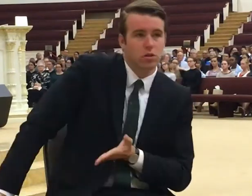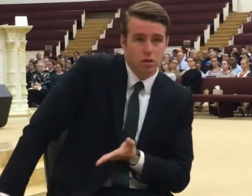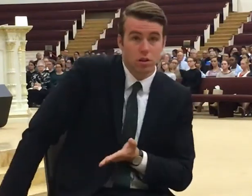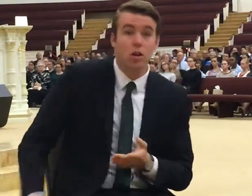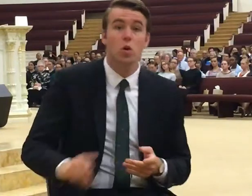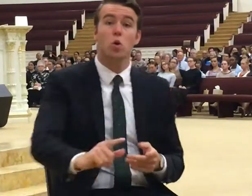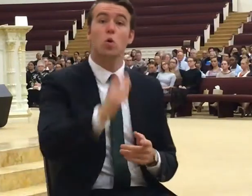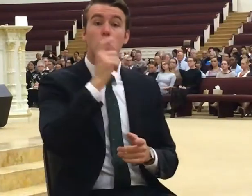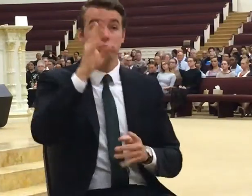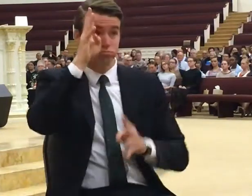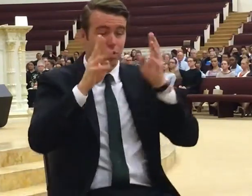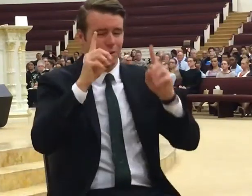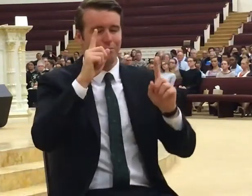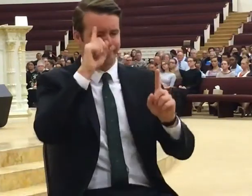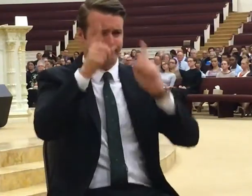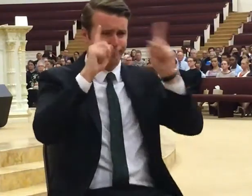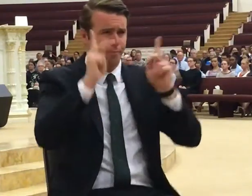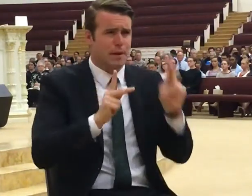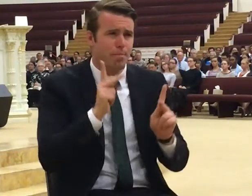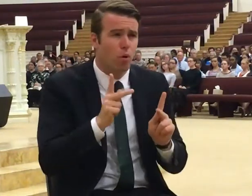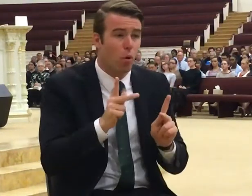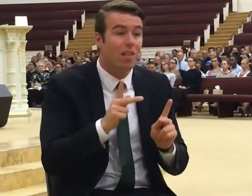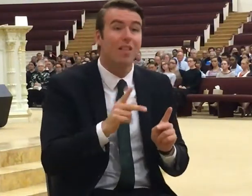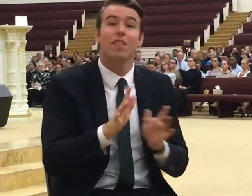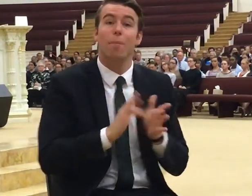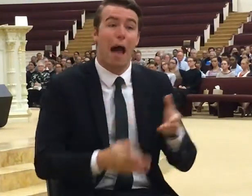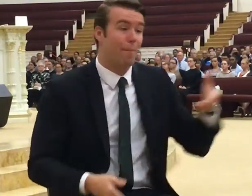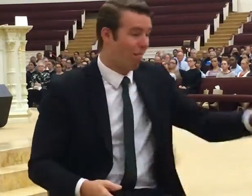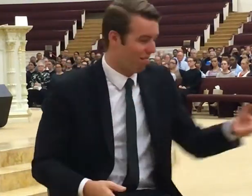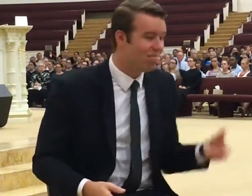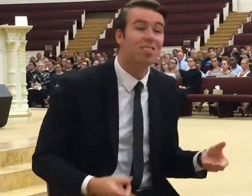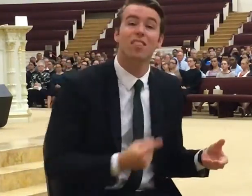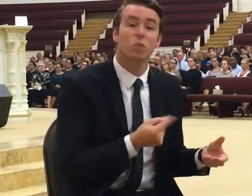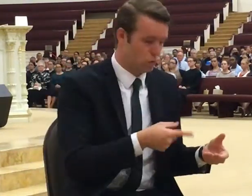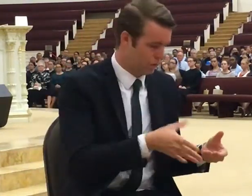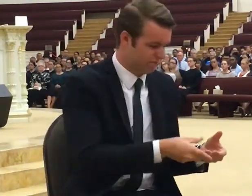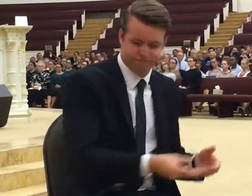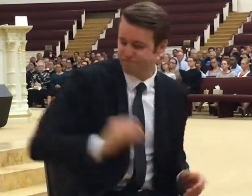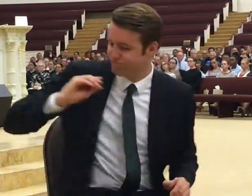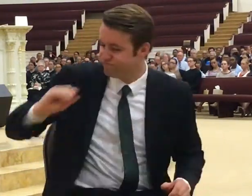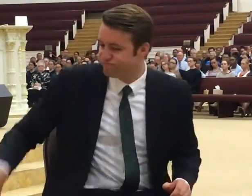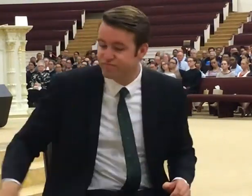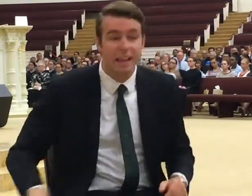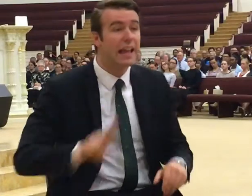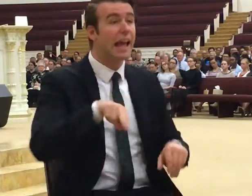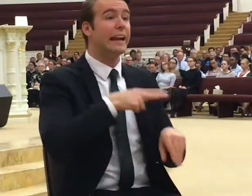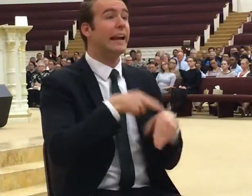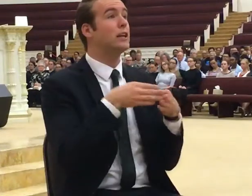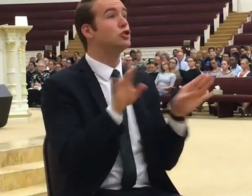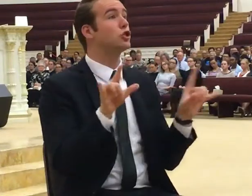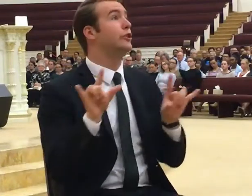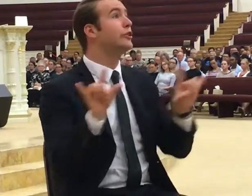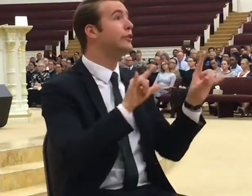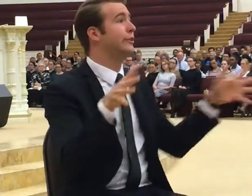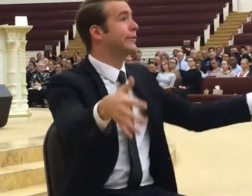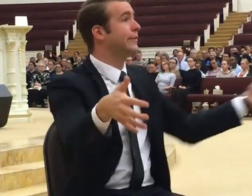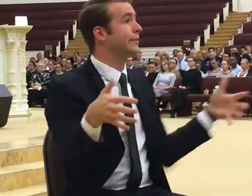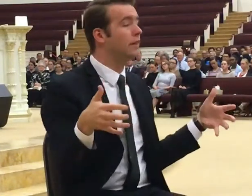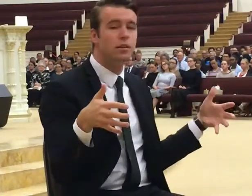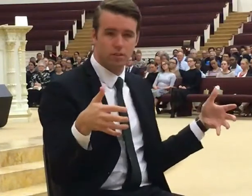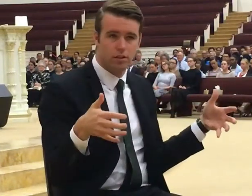Intellectuals have traded the Bible and have replaced it with nature.